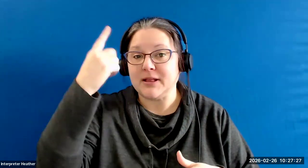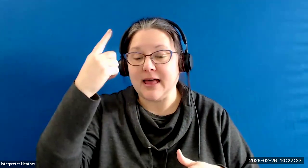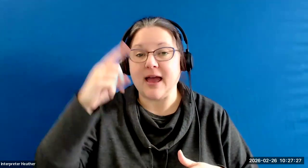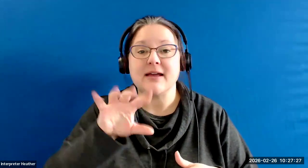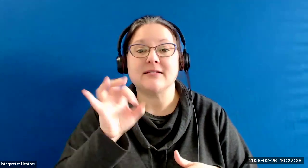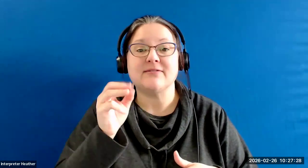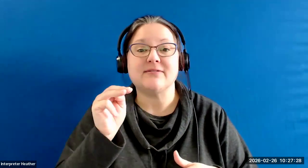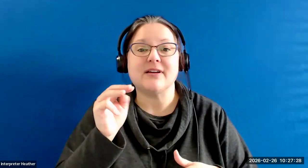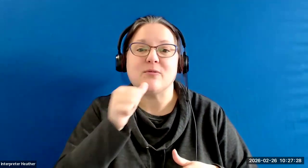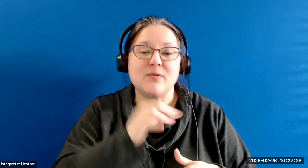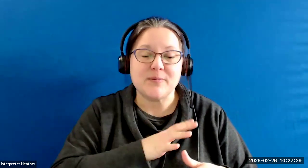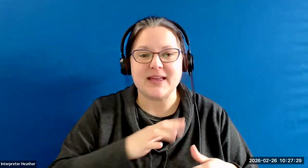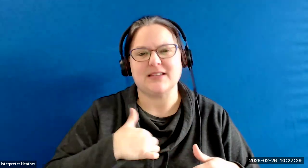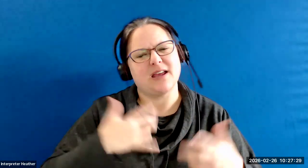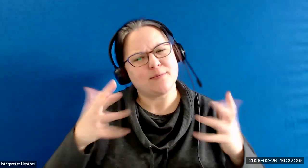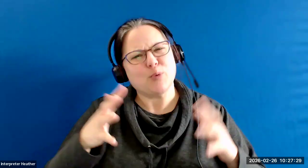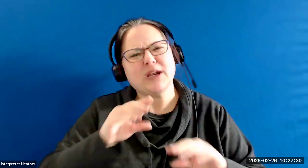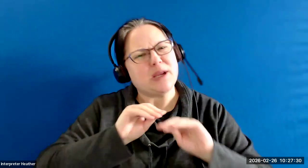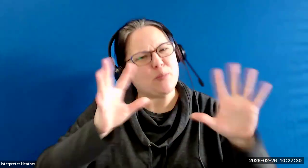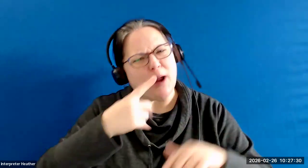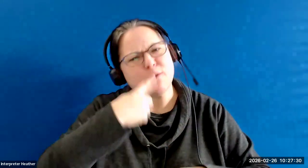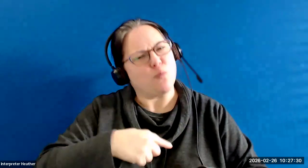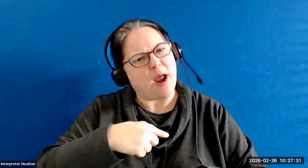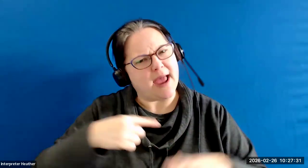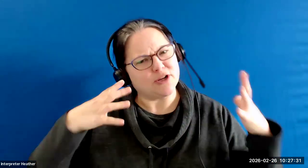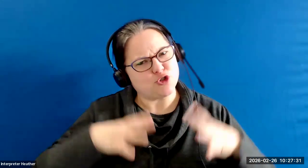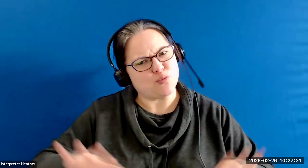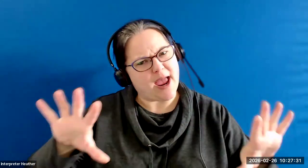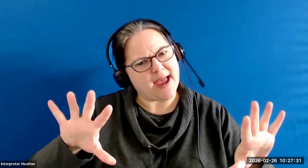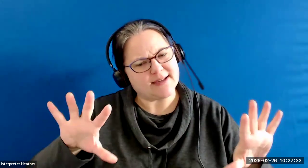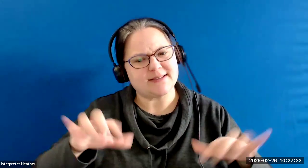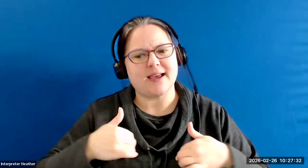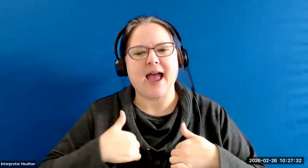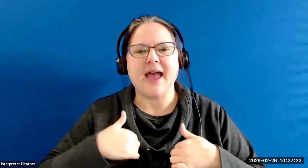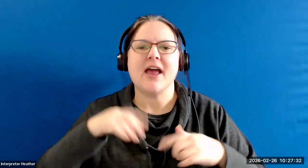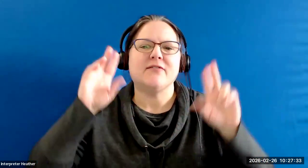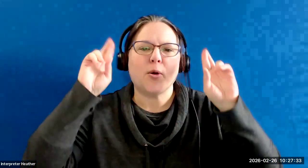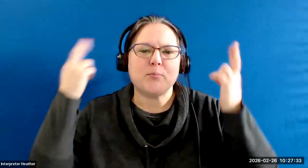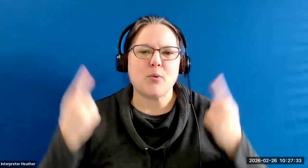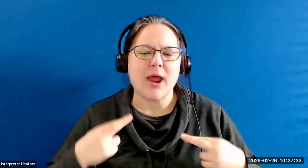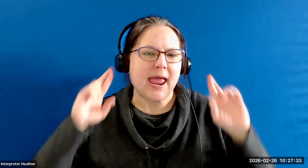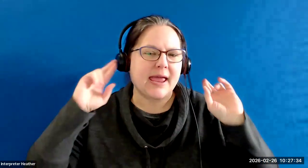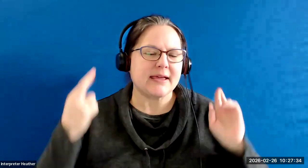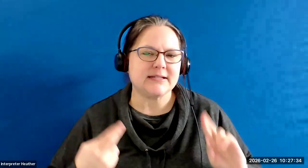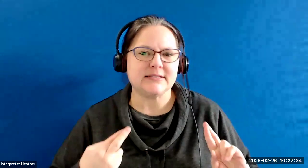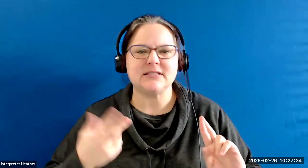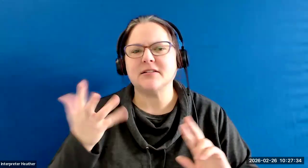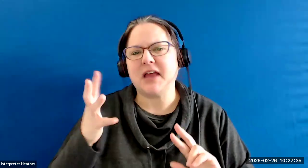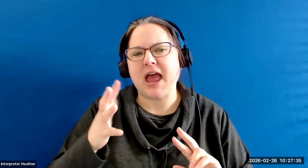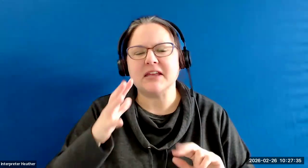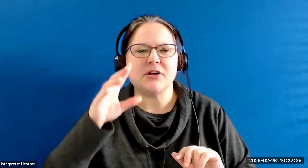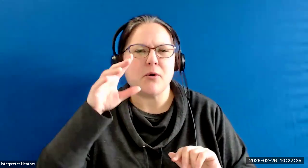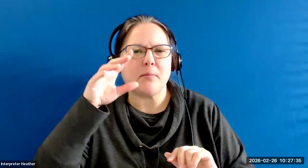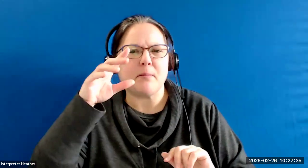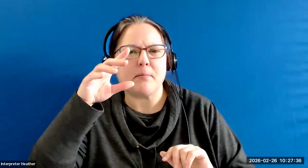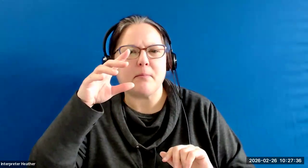a pretty bright red dress. I have box braids that are blondish brown,